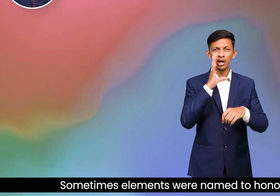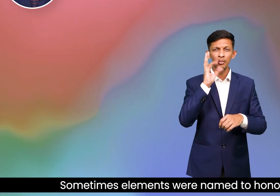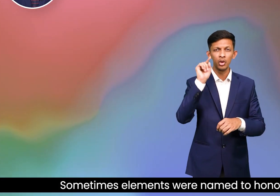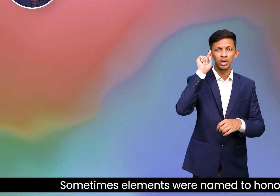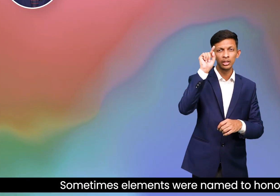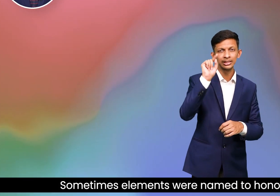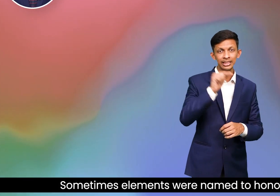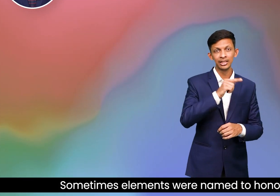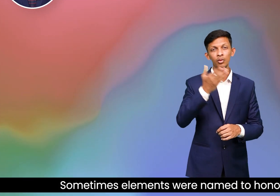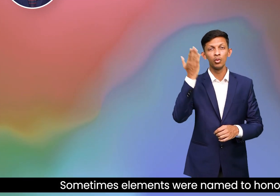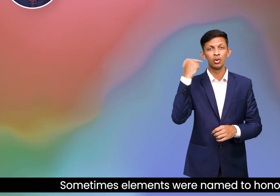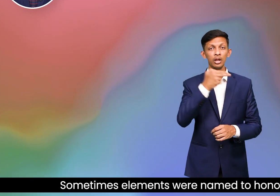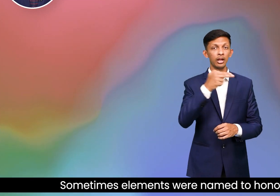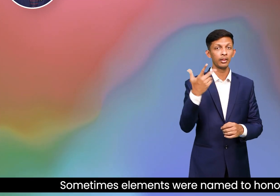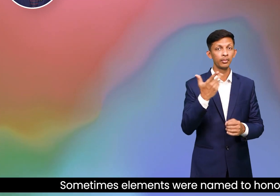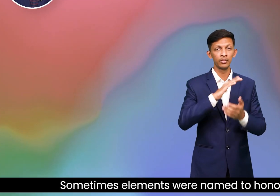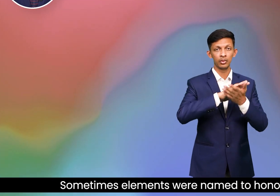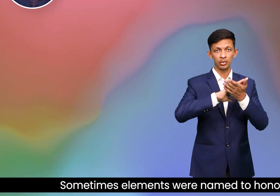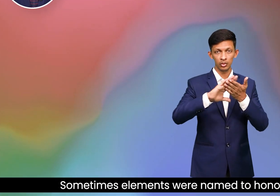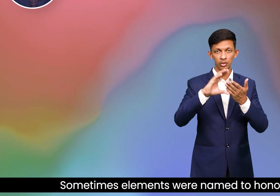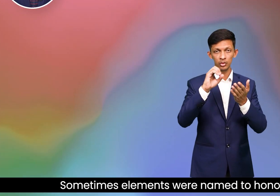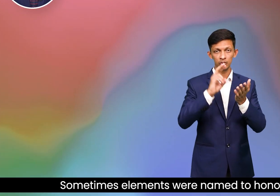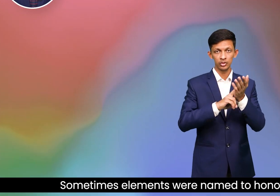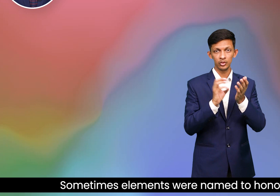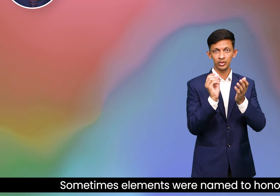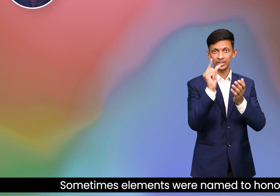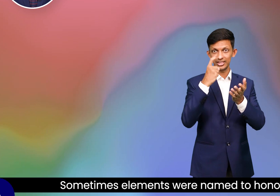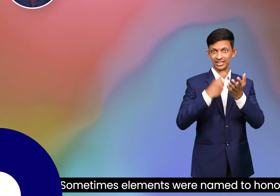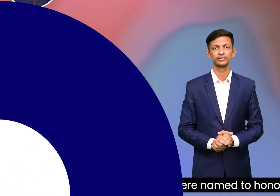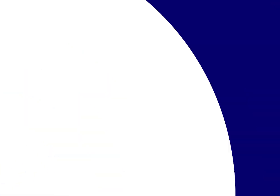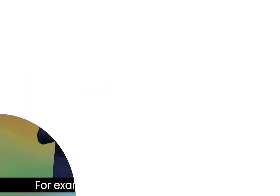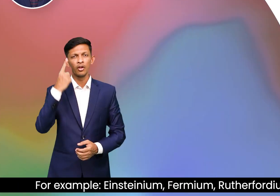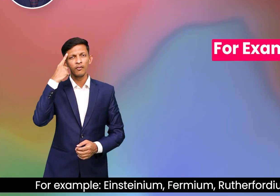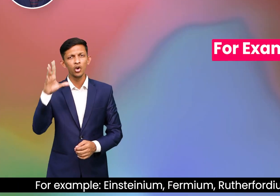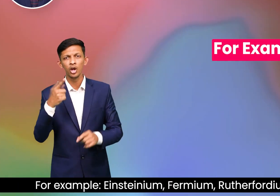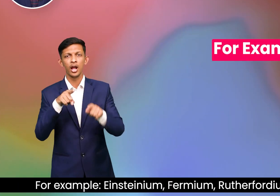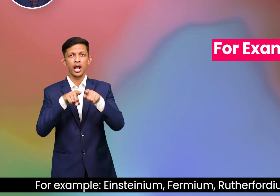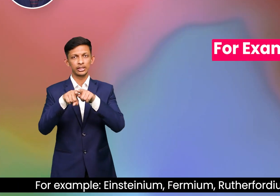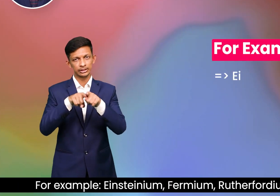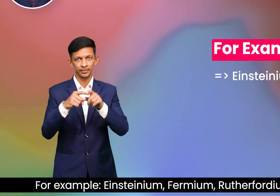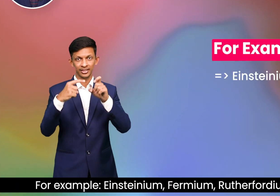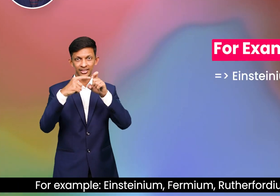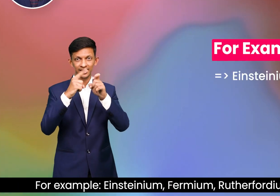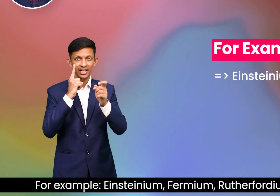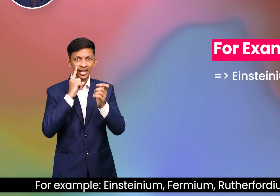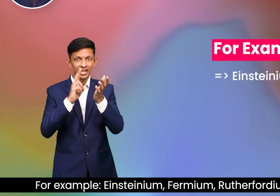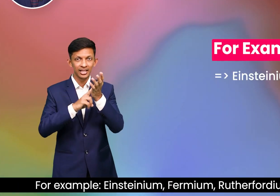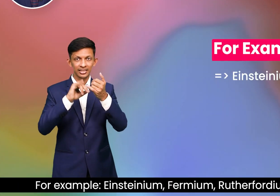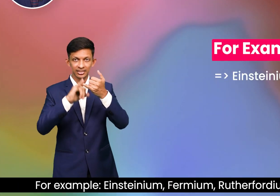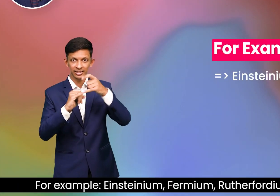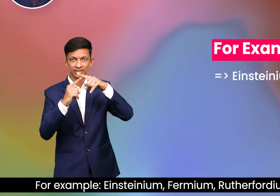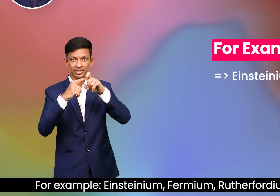Sometimes elements were named to honor the scientists. For example, Einsteintanium,